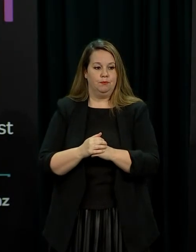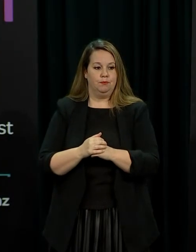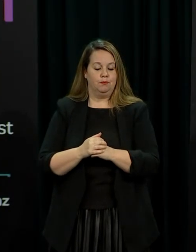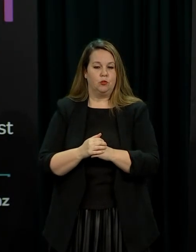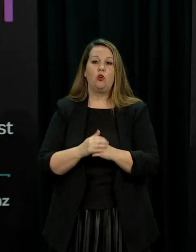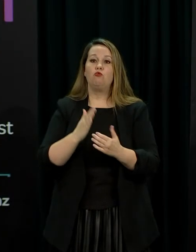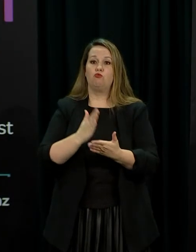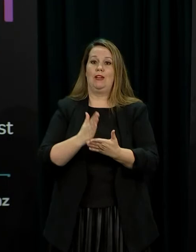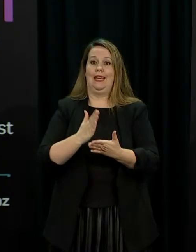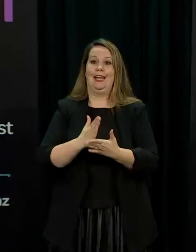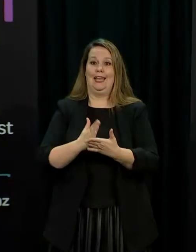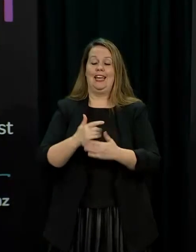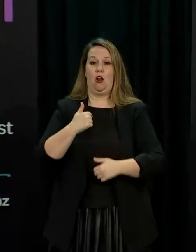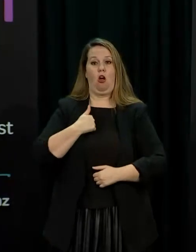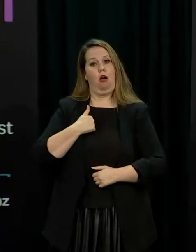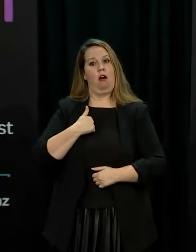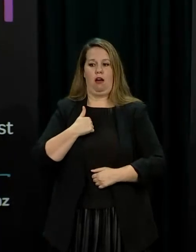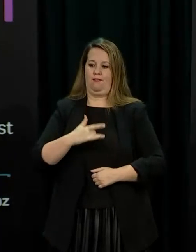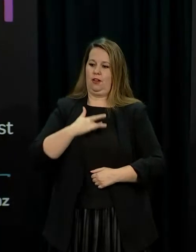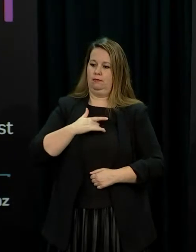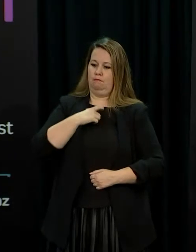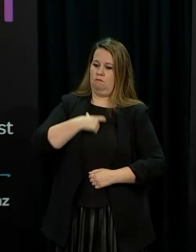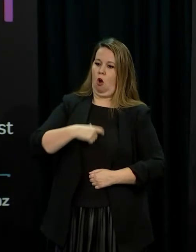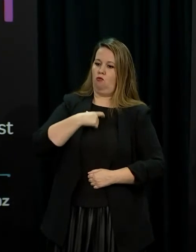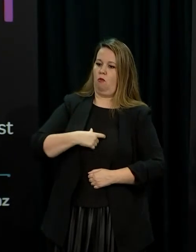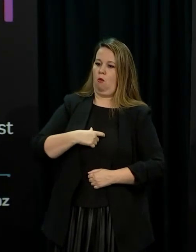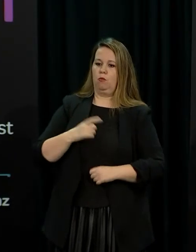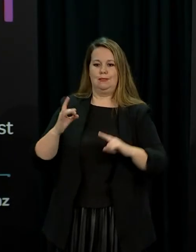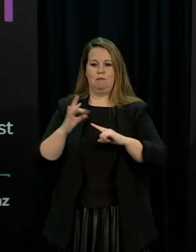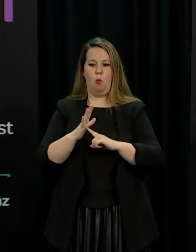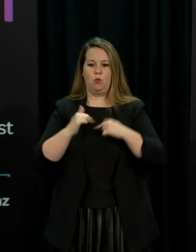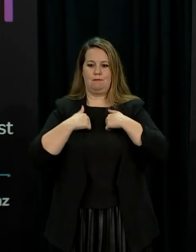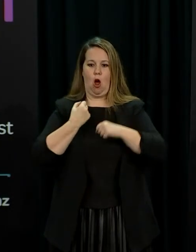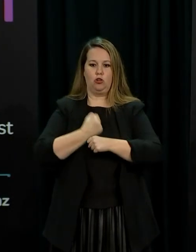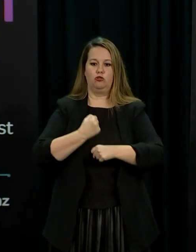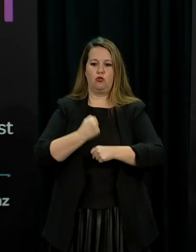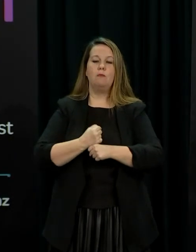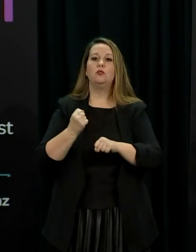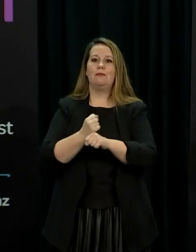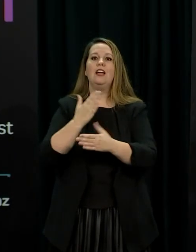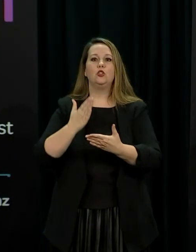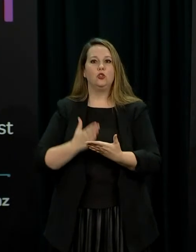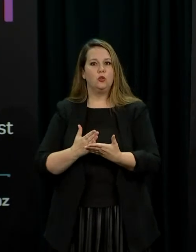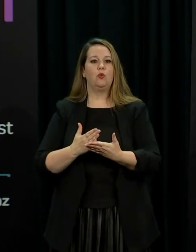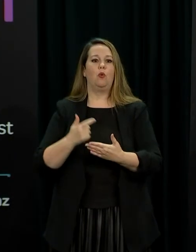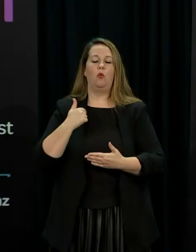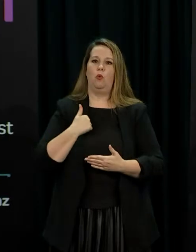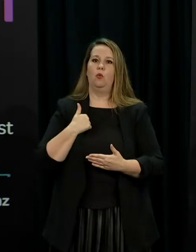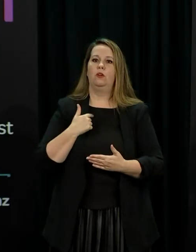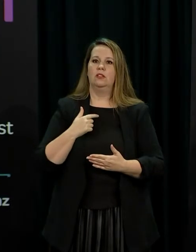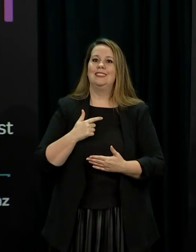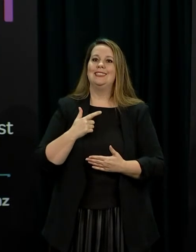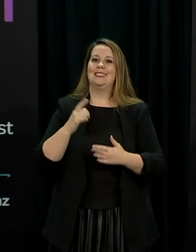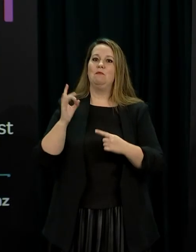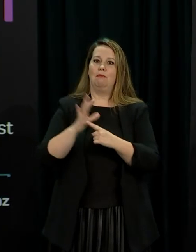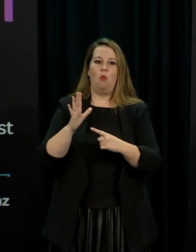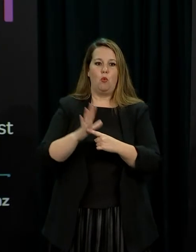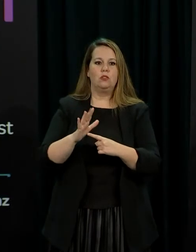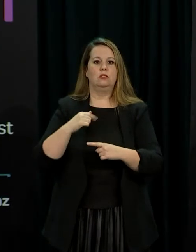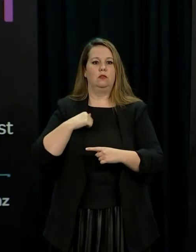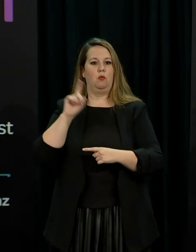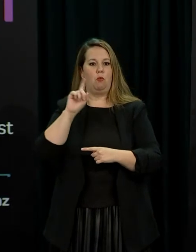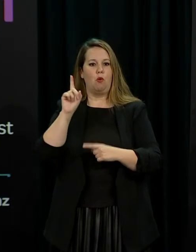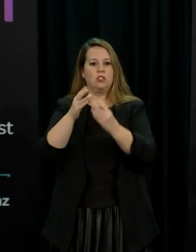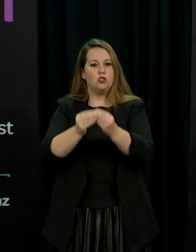I saw it as my role to help use and normalise the use of what is a taonga for our whole country, not just for Māori. And